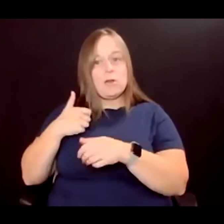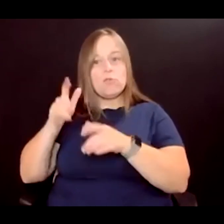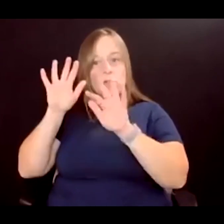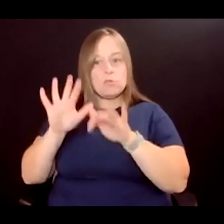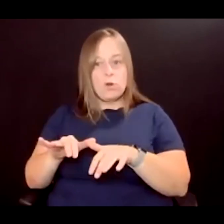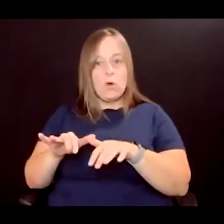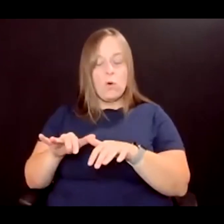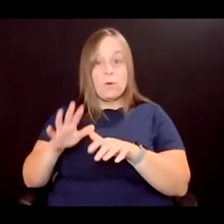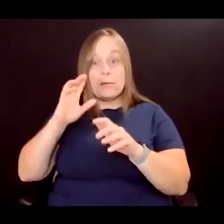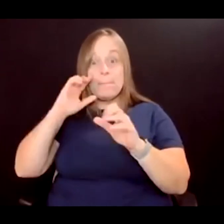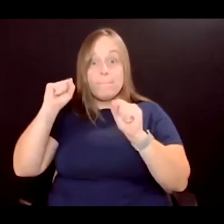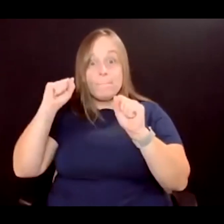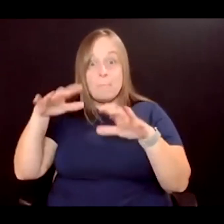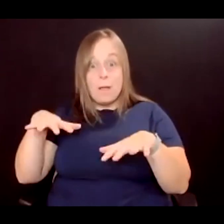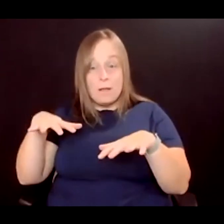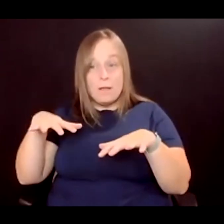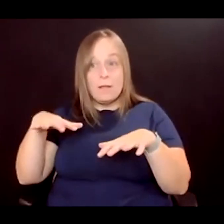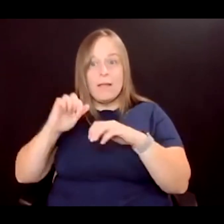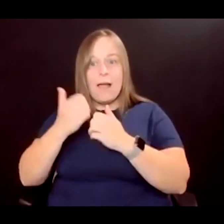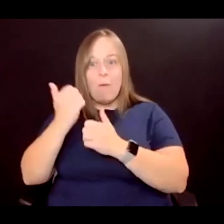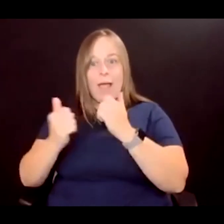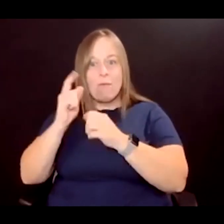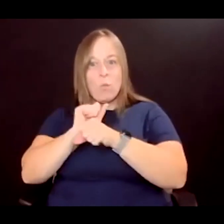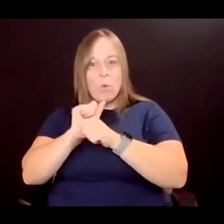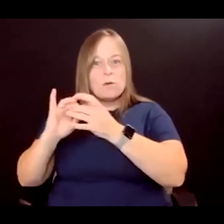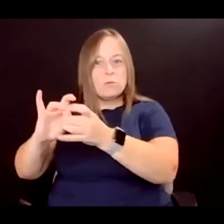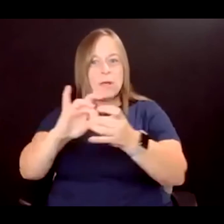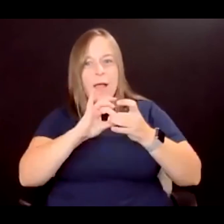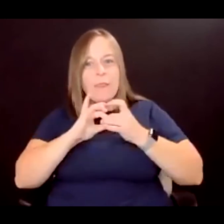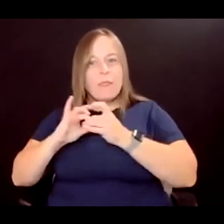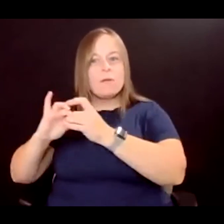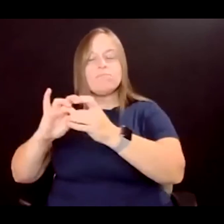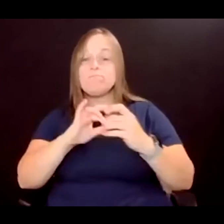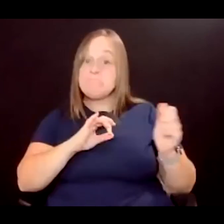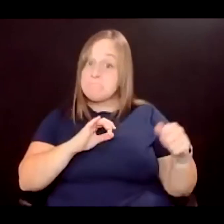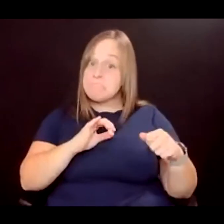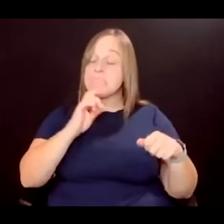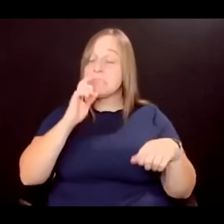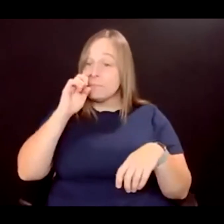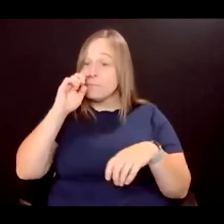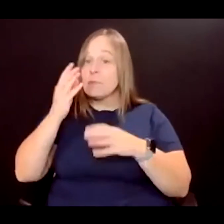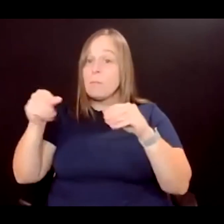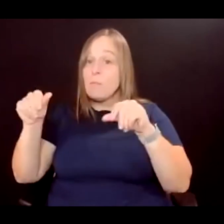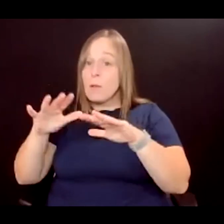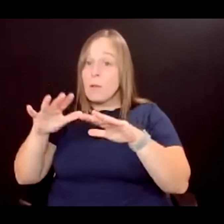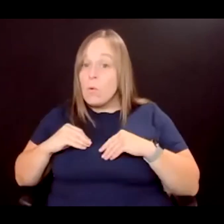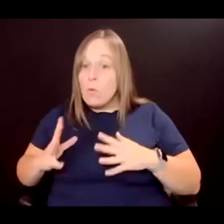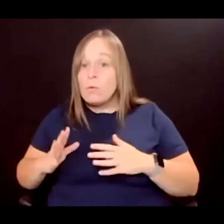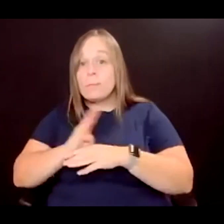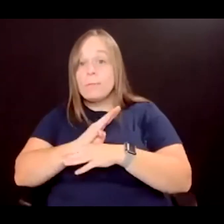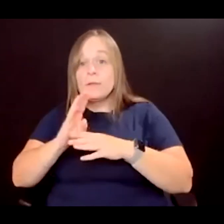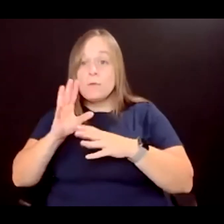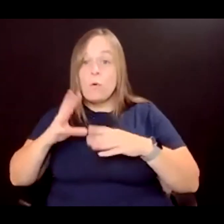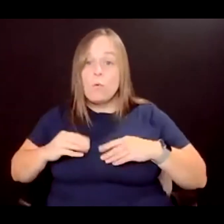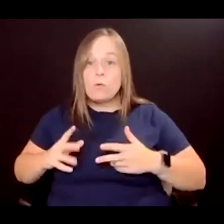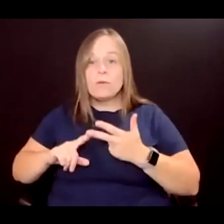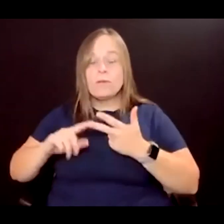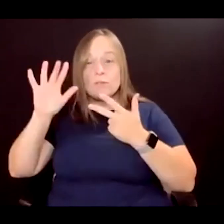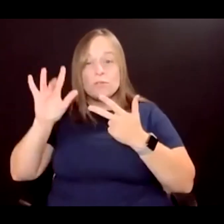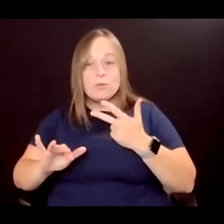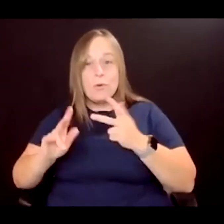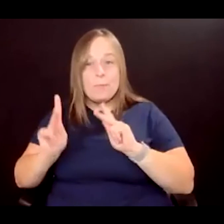street is absolutely the responsibility of the city. When it hits sidewalks, depending on where it's displaced, Mhm. if it's in